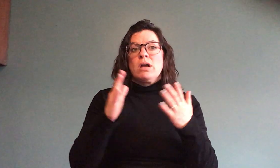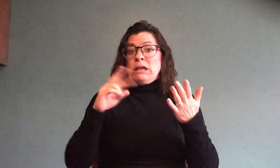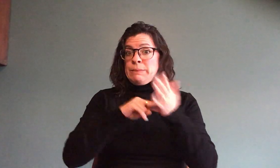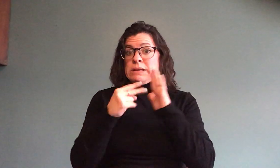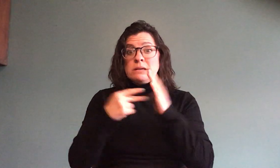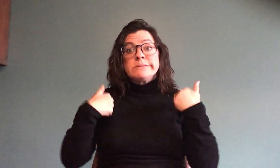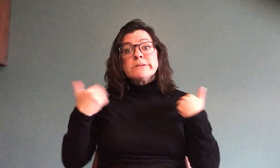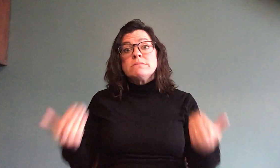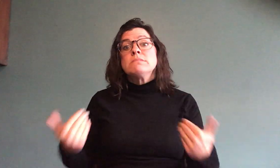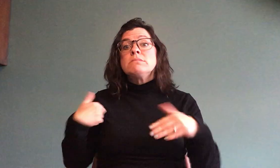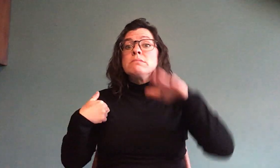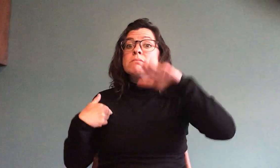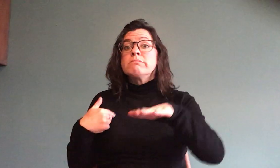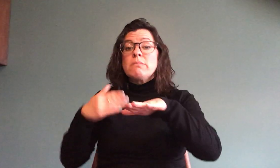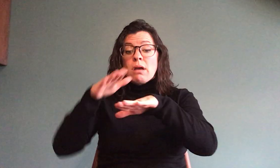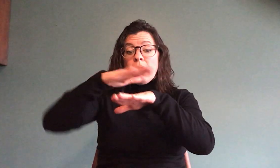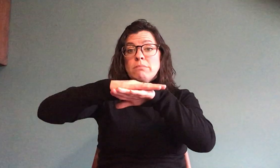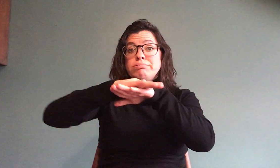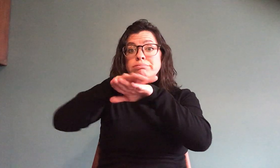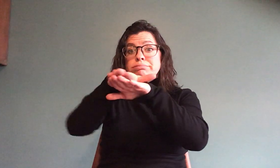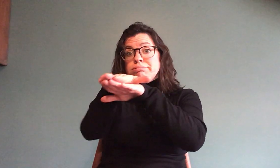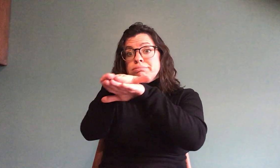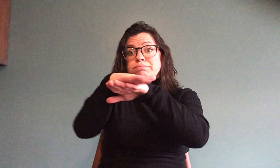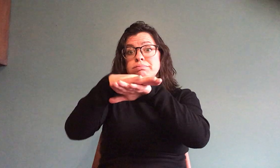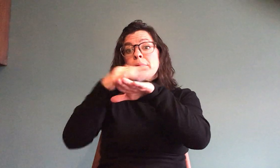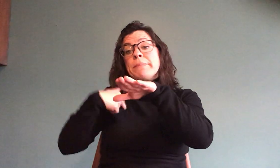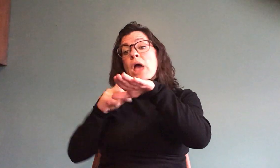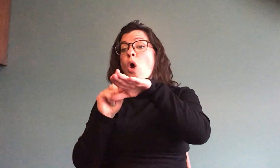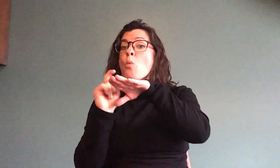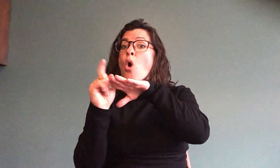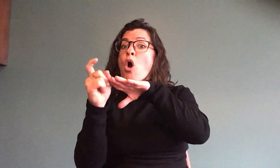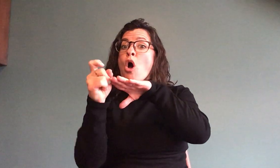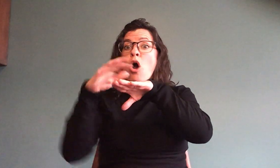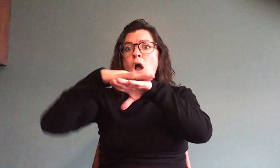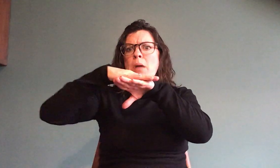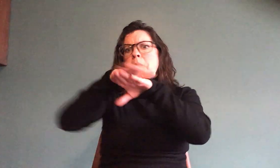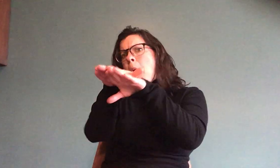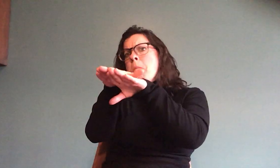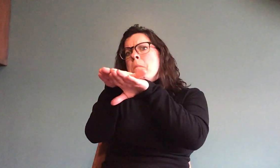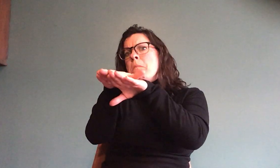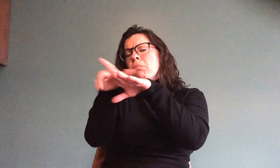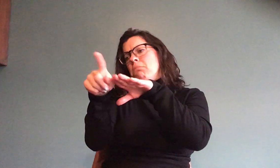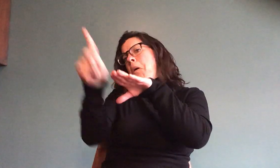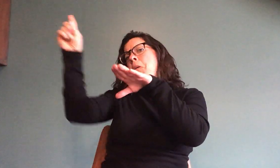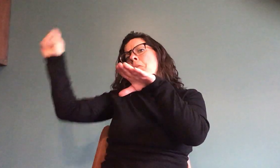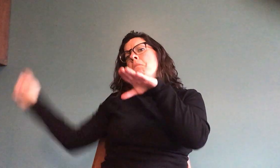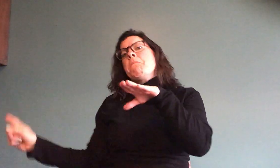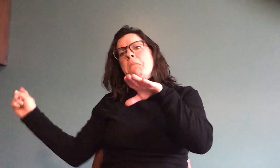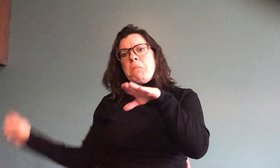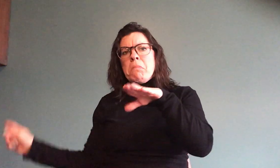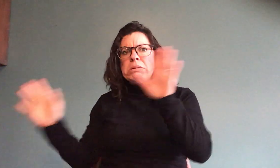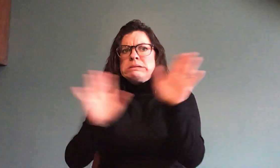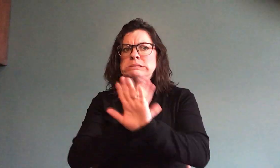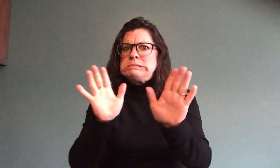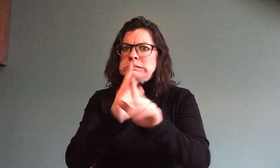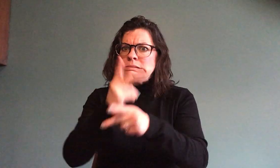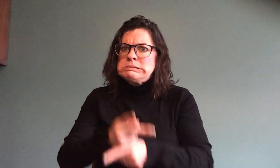this around, can I or can I not be struck by on that side of the crane? You